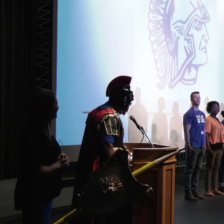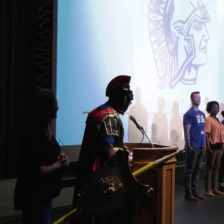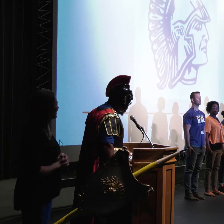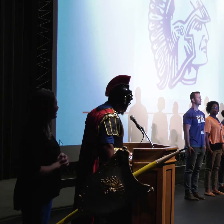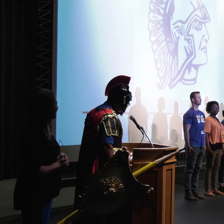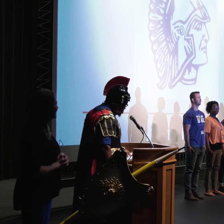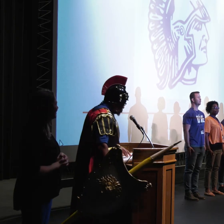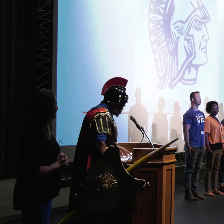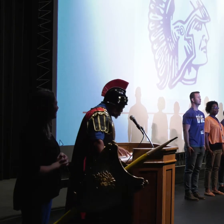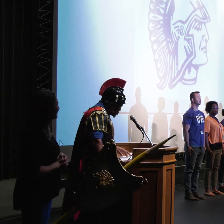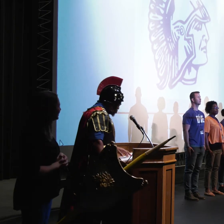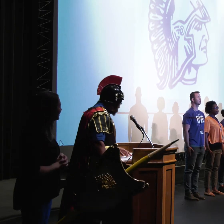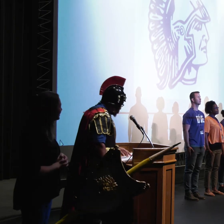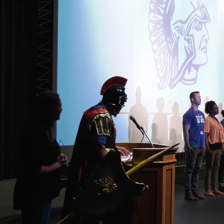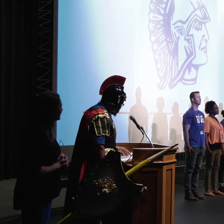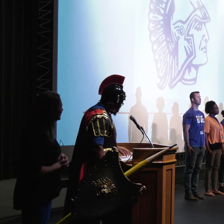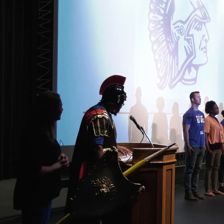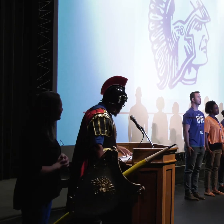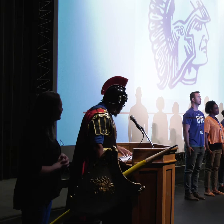Roll call.